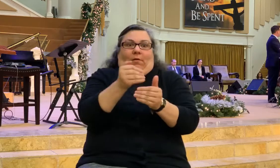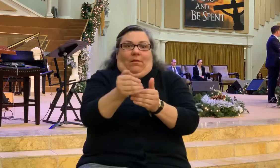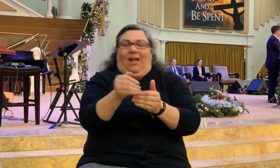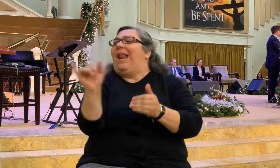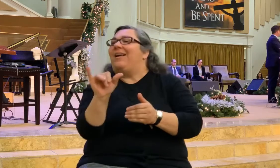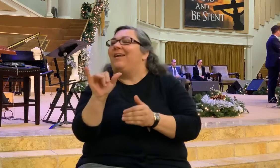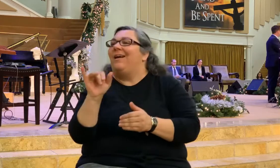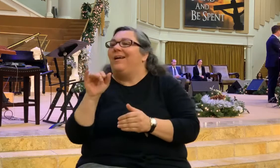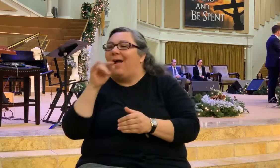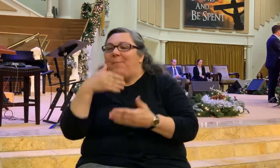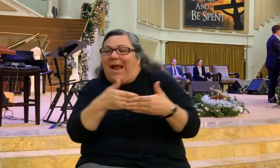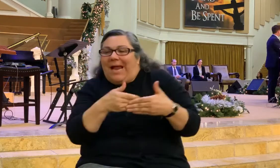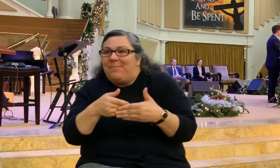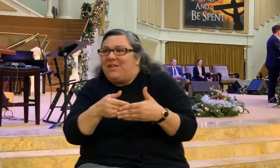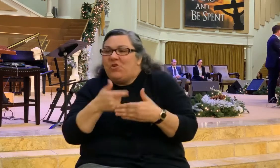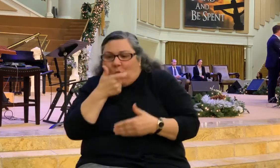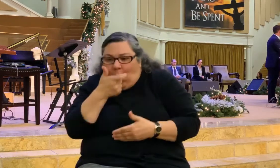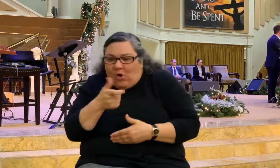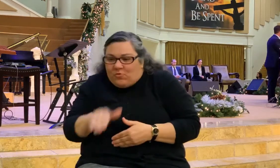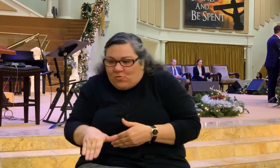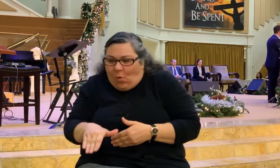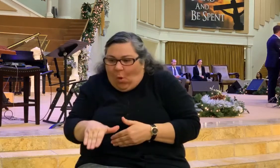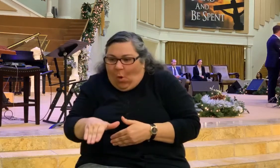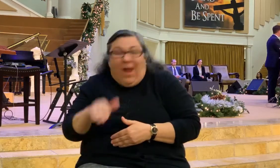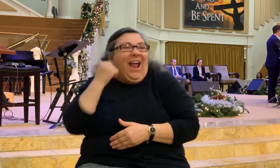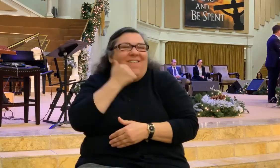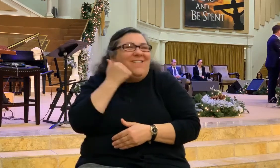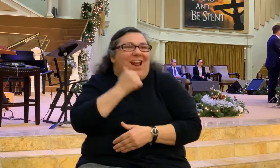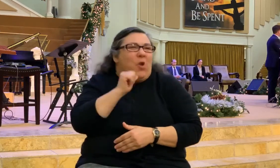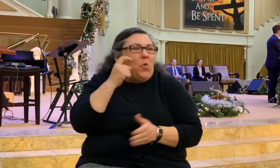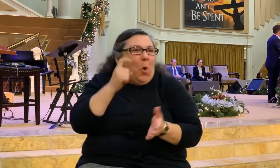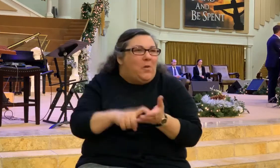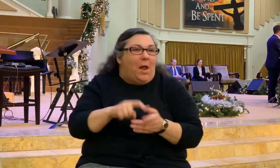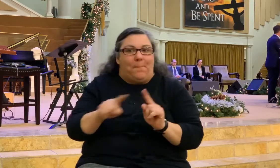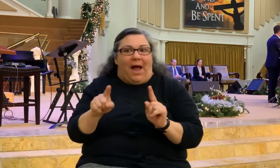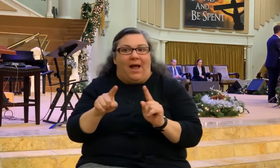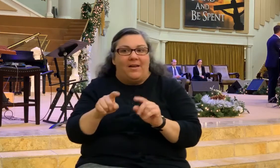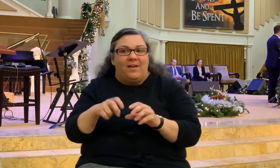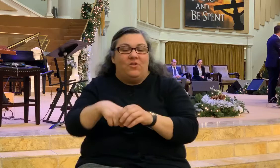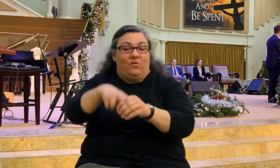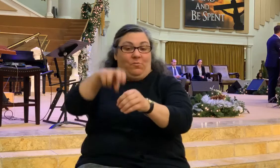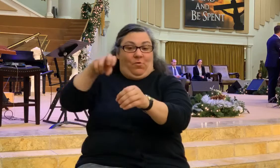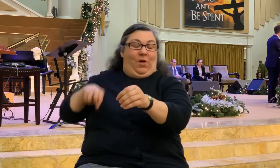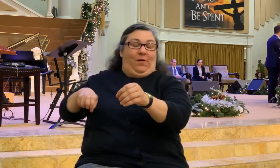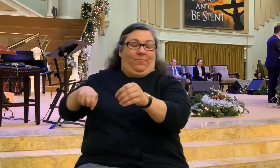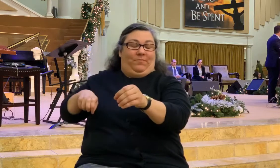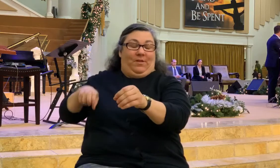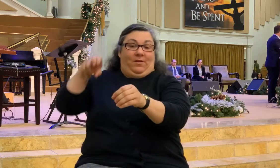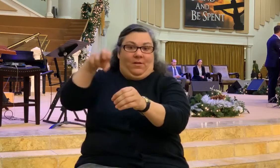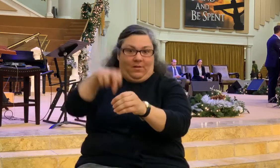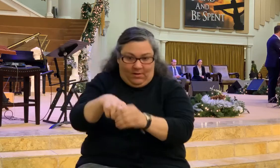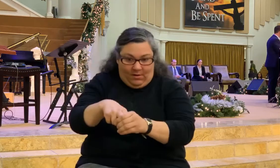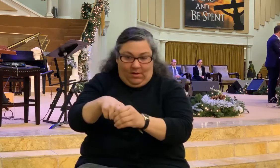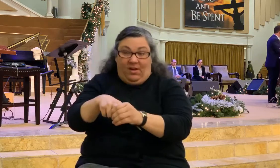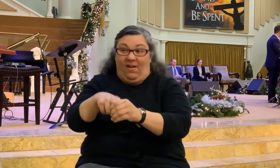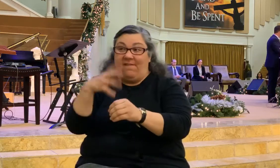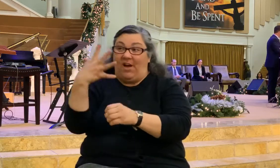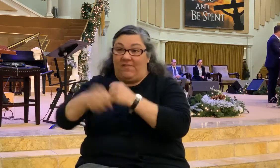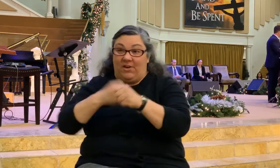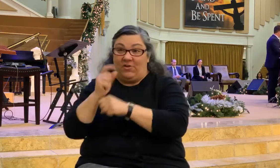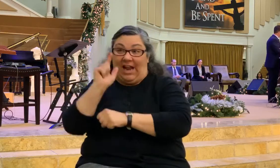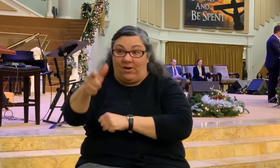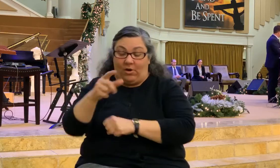toddler. You watch them grow every day. You don't see it. But you step out of their life for 5 years and you're blown away.